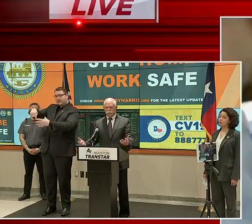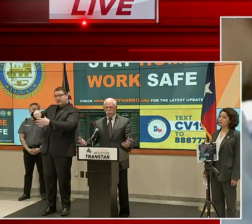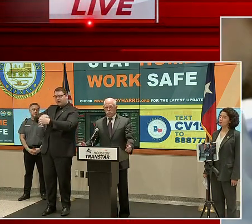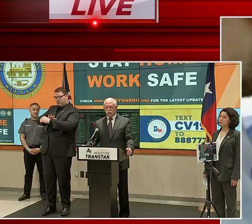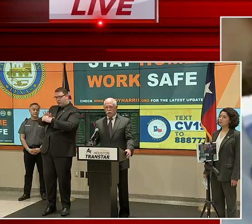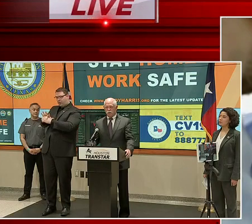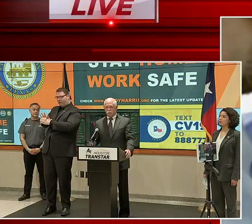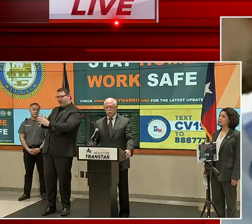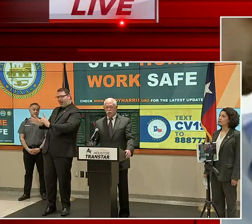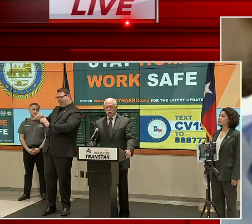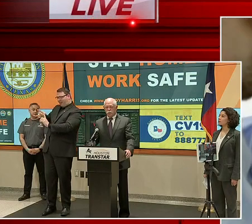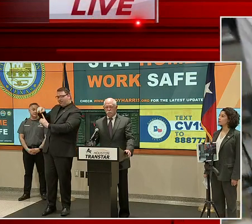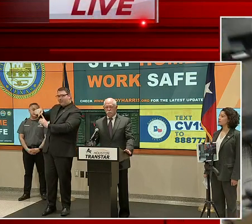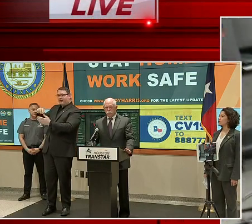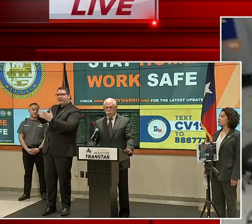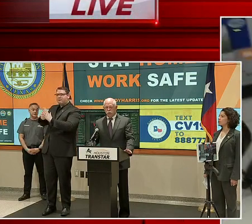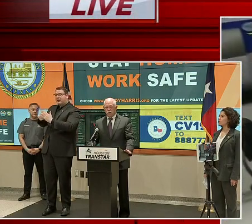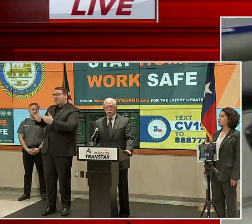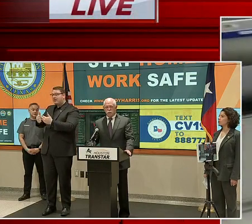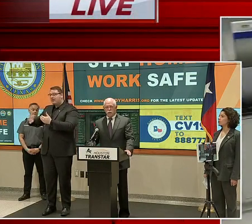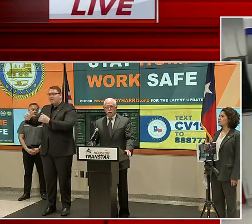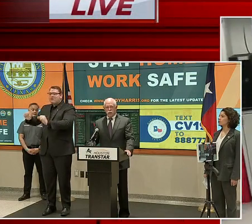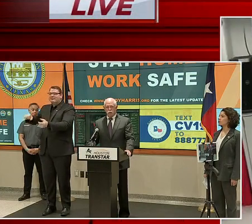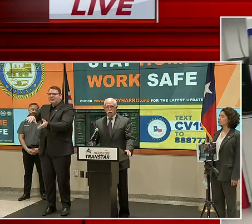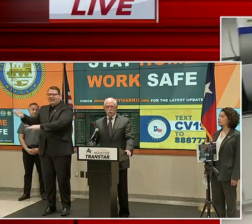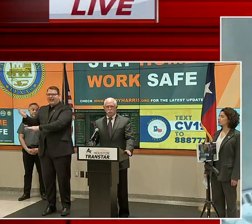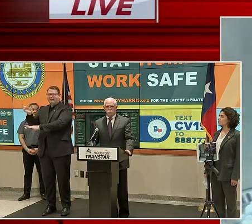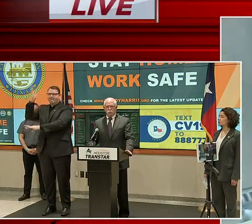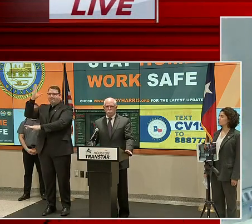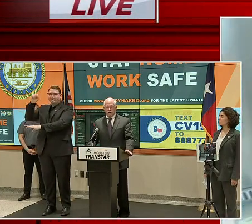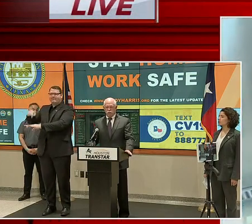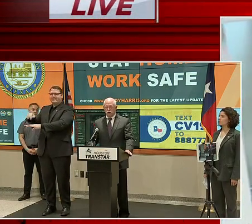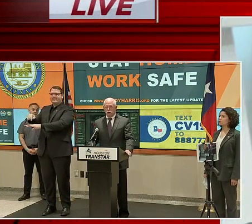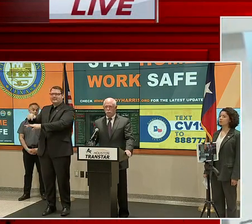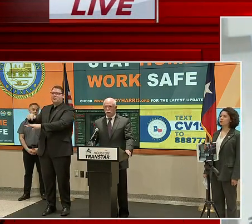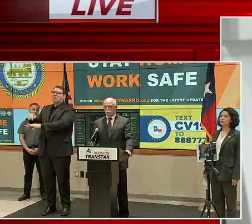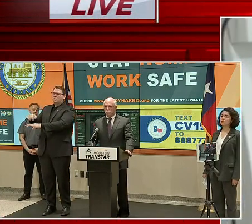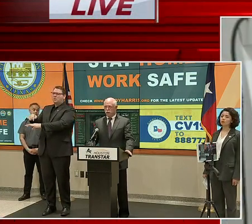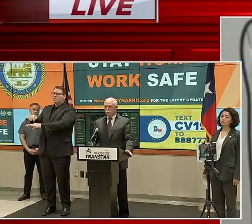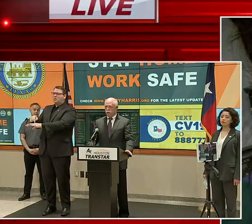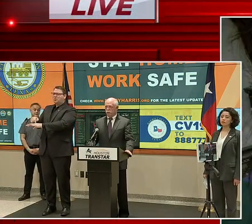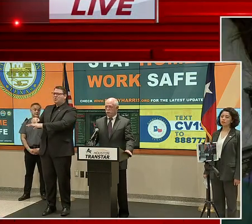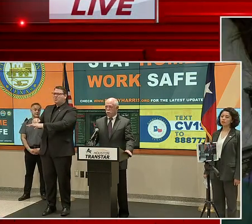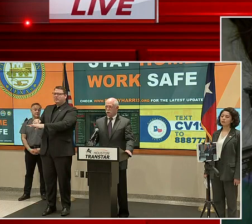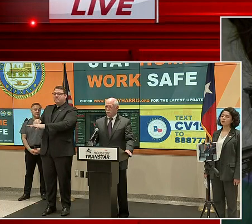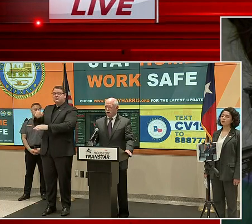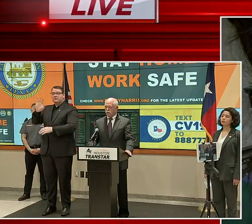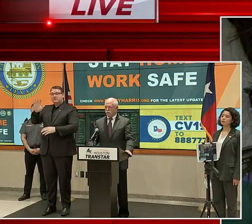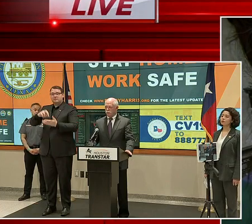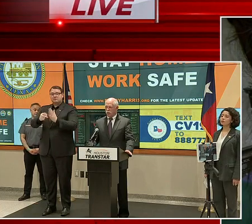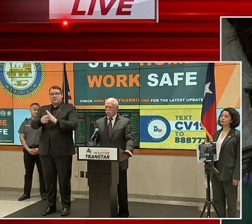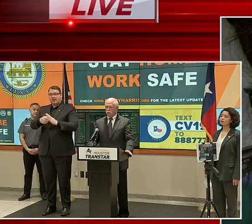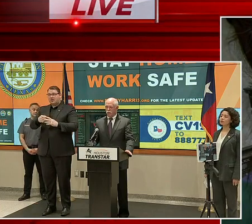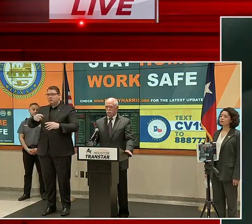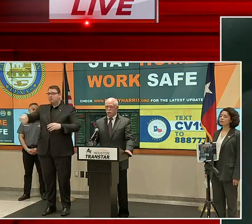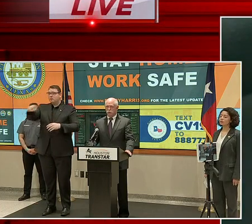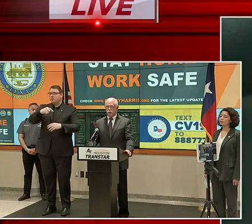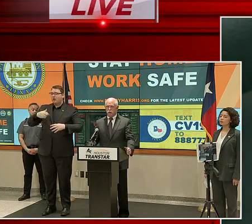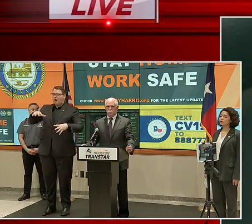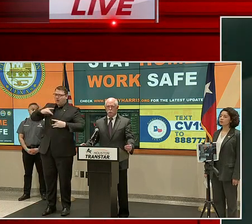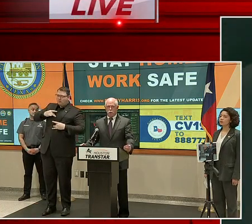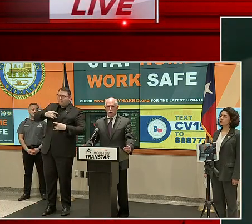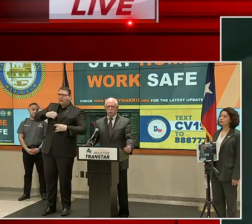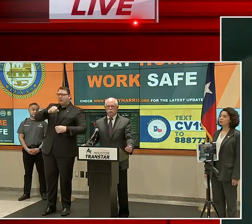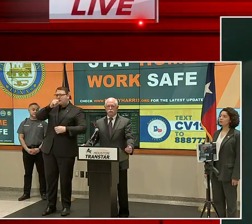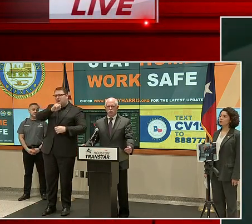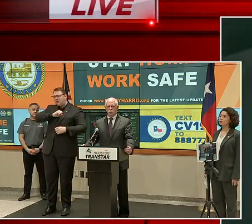two different concepts. The important thing is that any one of us can become infected, which means any one of us, once infected, can spread it to our loved ones. And